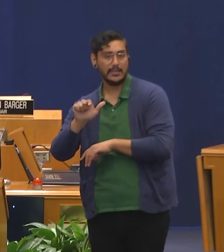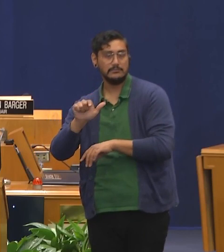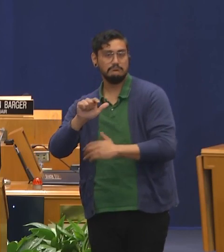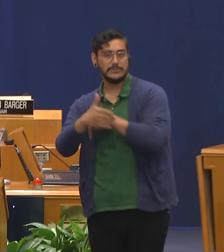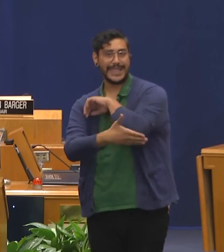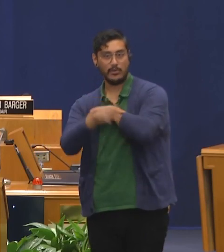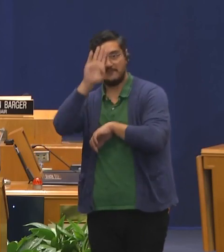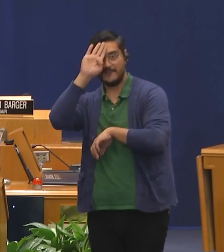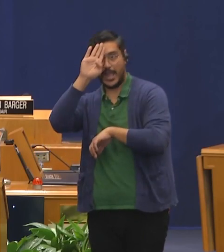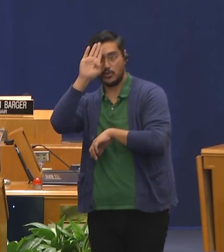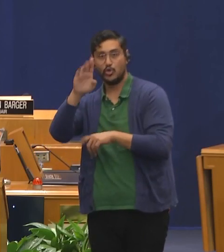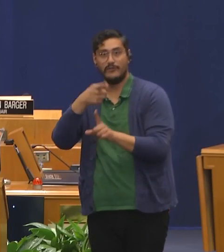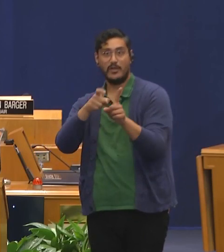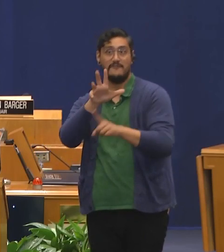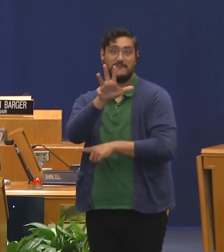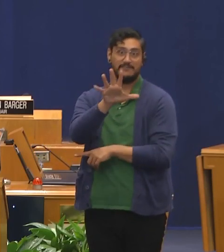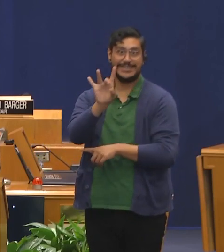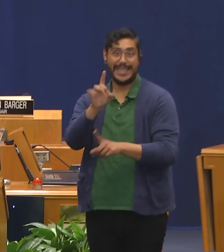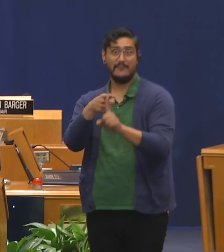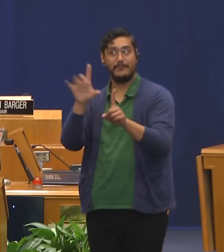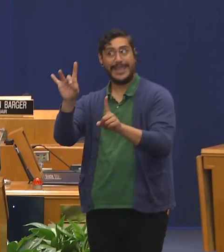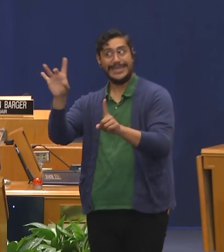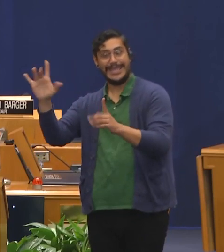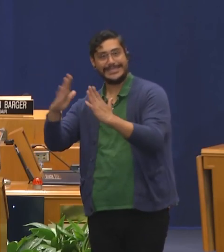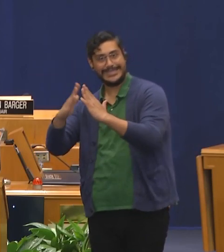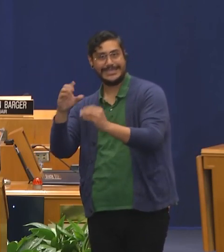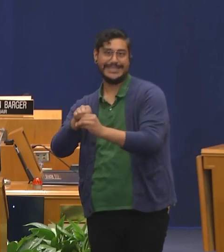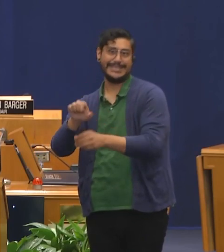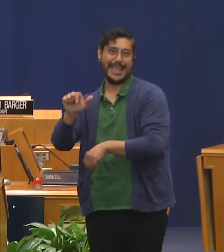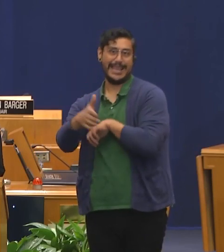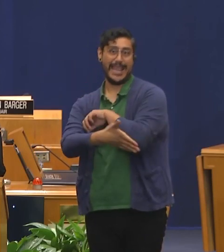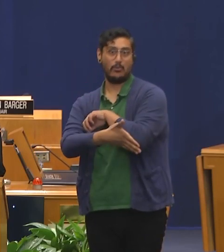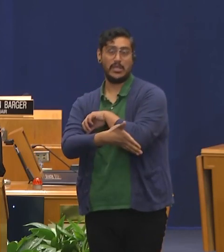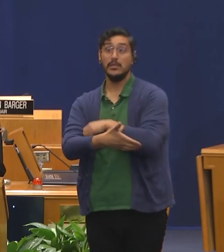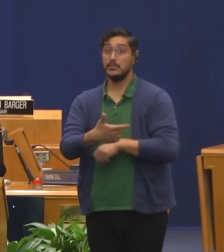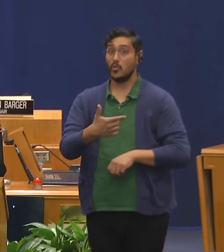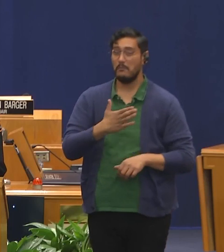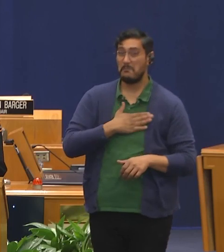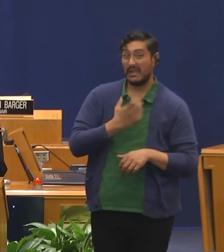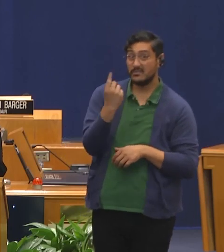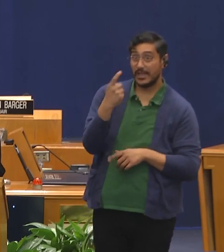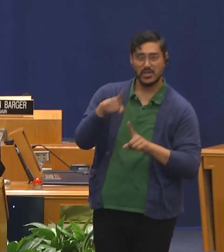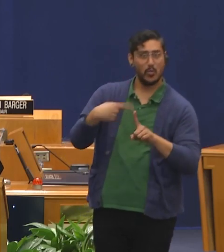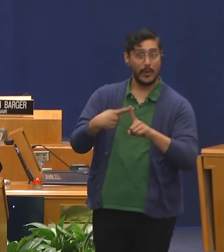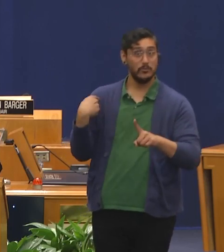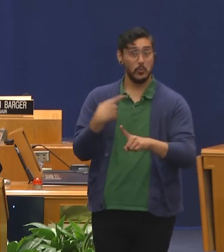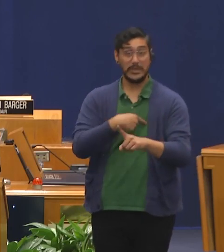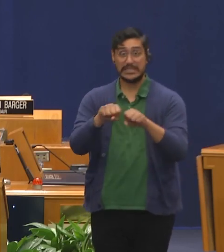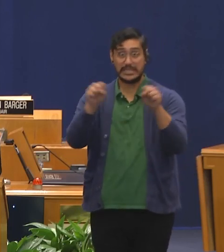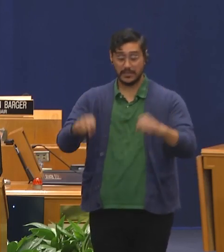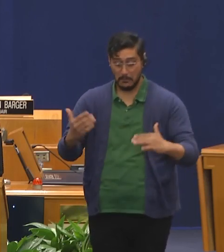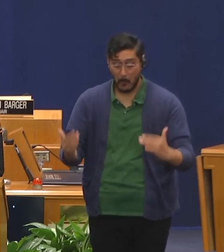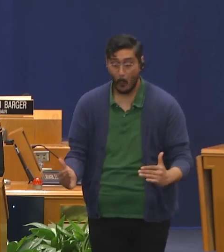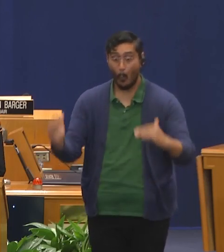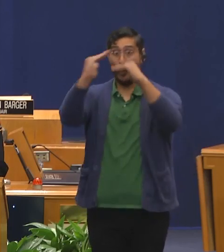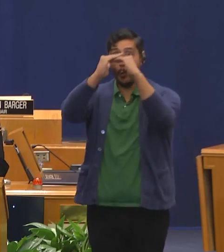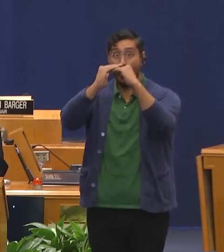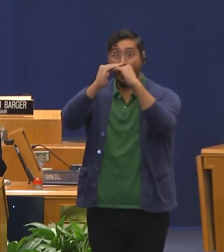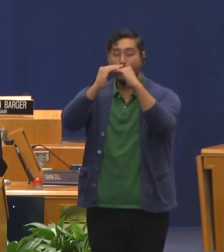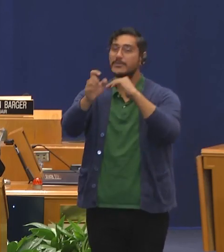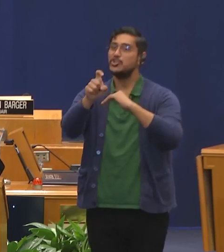the 88 cities in the county. But I always believed that once we had the system scaled up, that it really should live as a strategy of